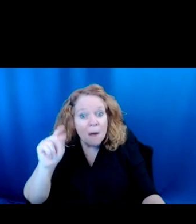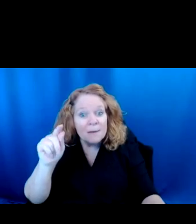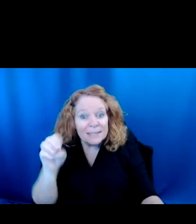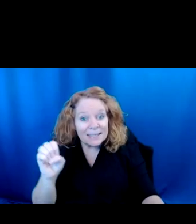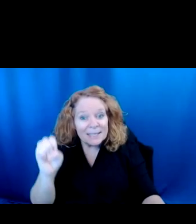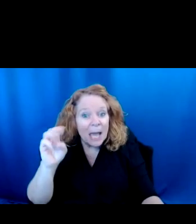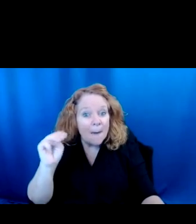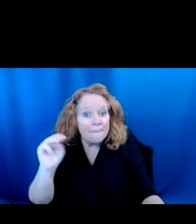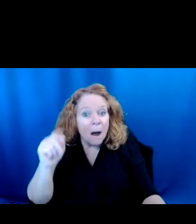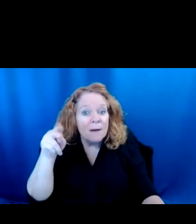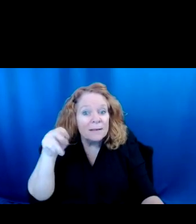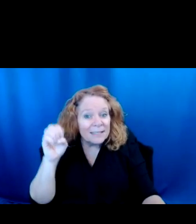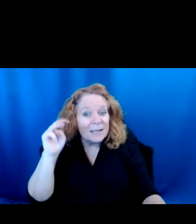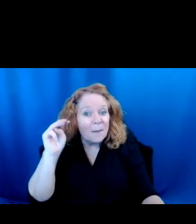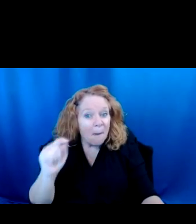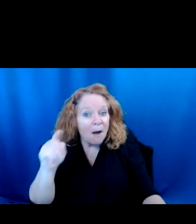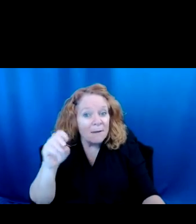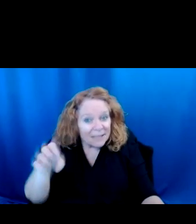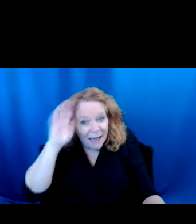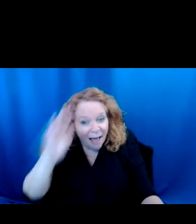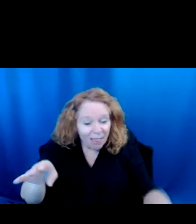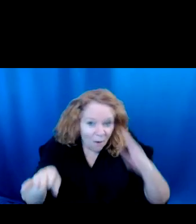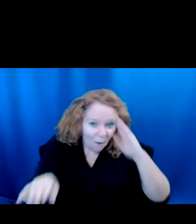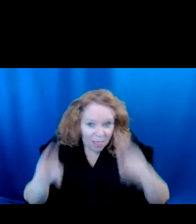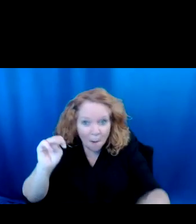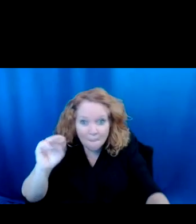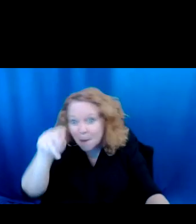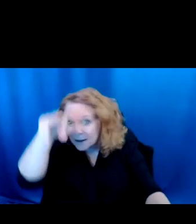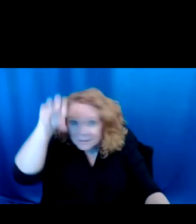Monty, hello, Monty.